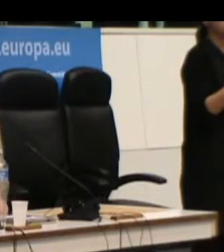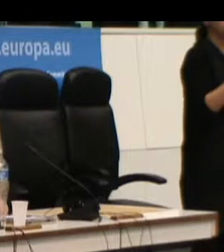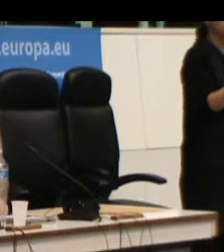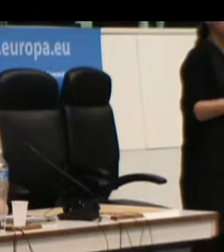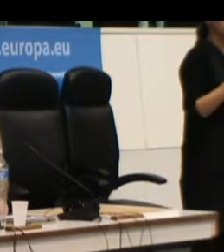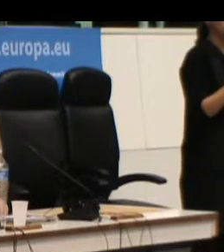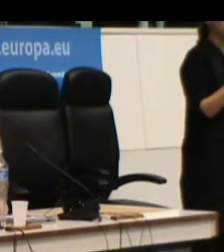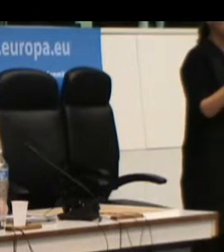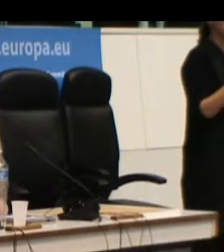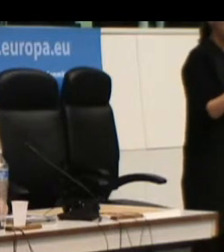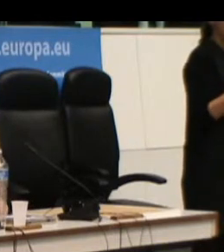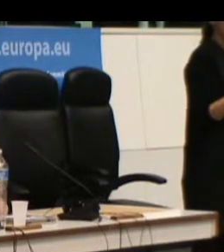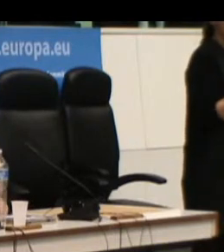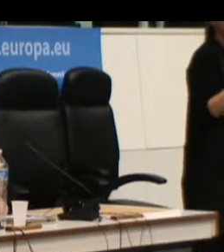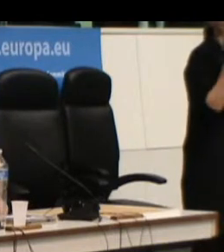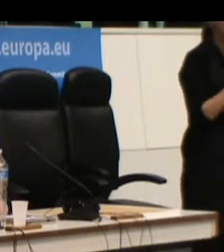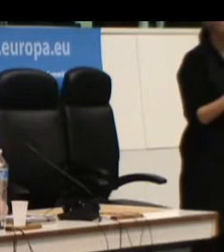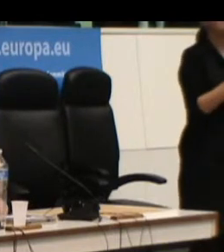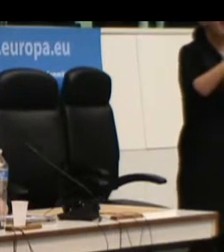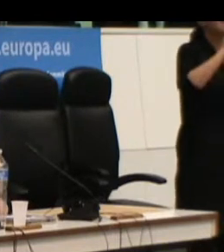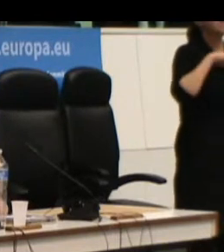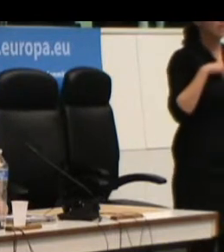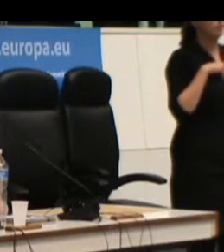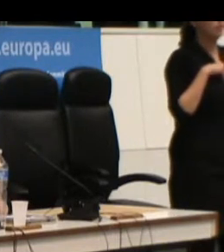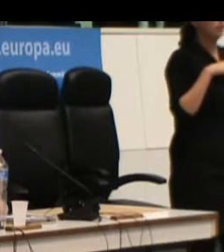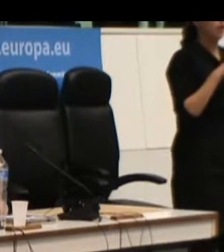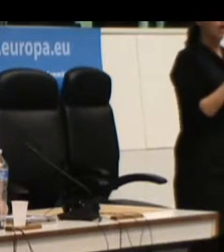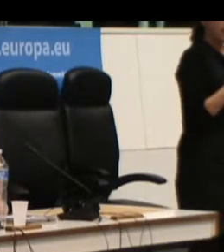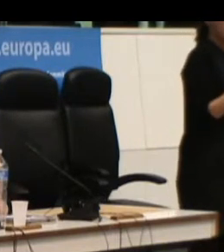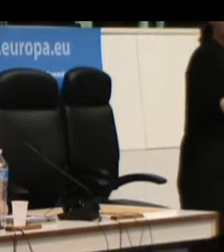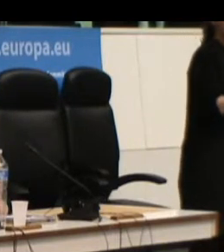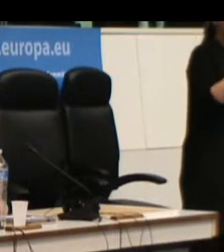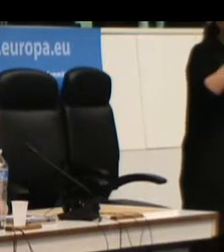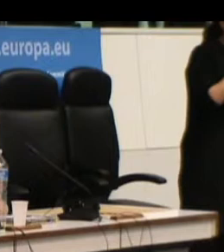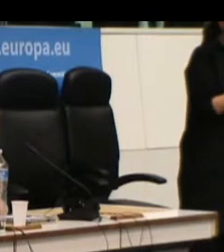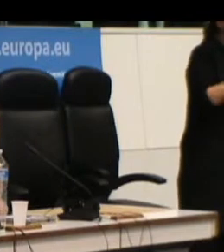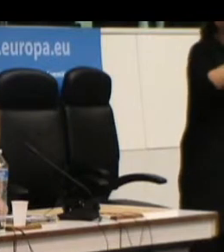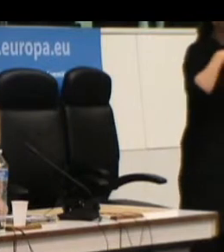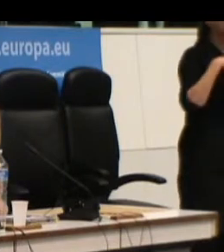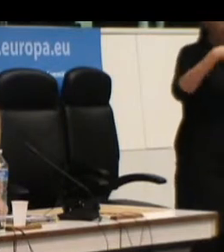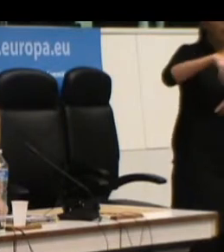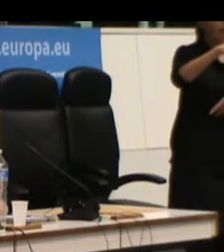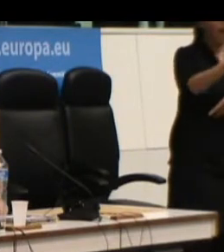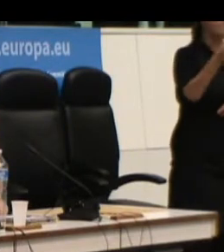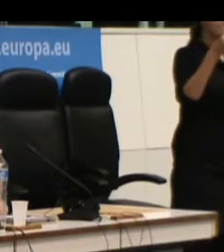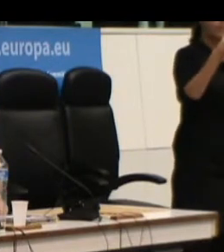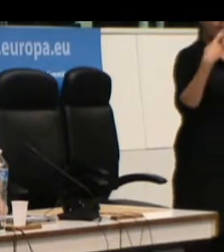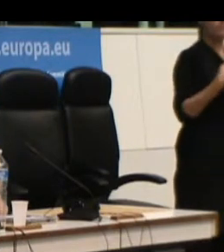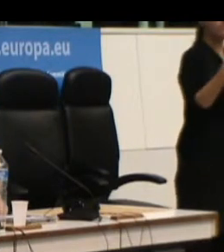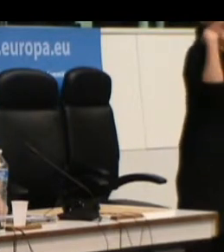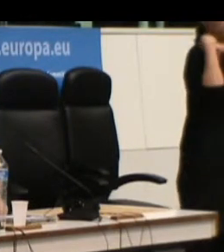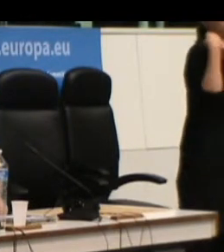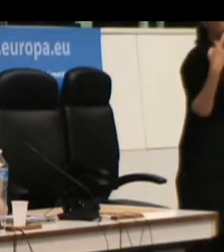action to accept their digital responsibility, that they need to accept that they are part of a